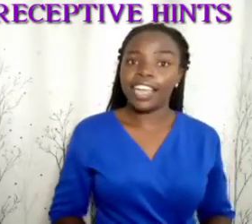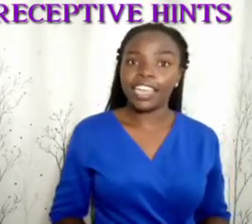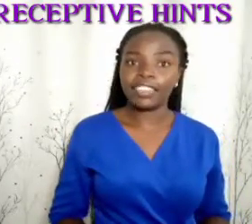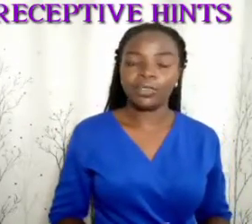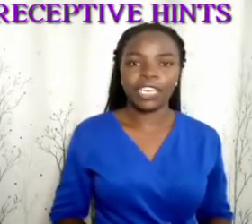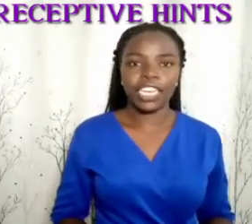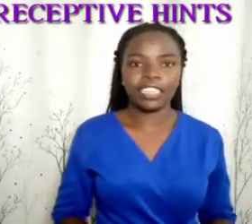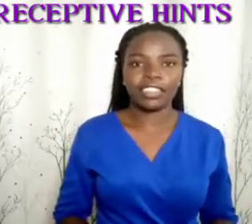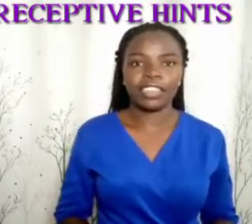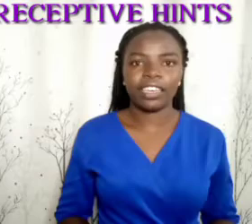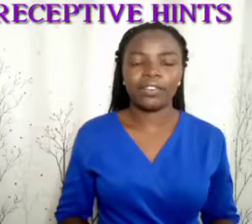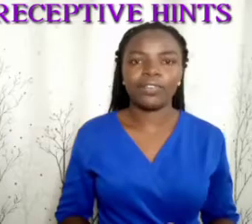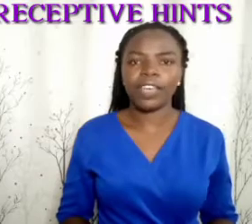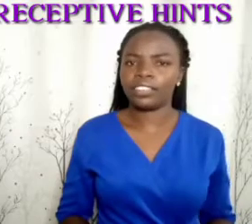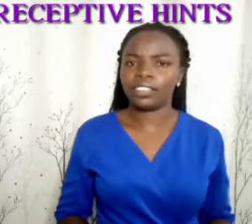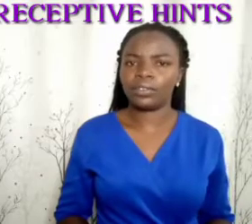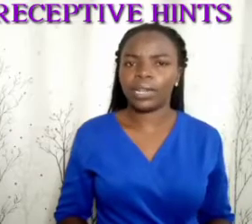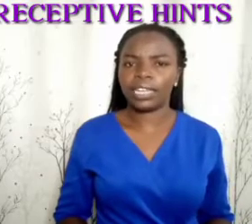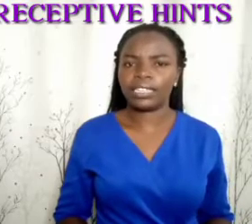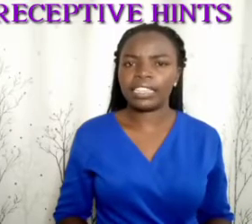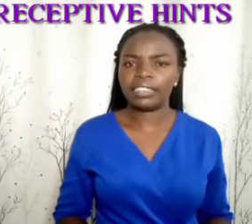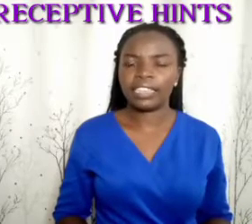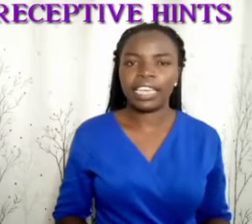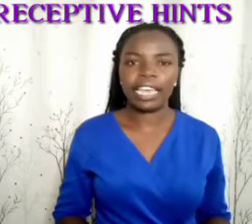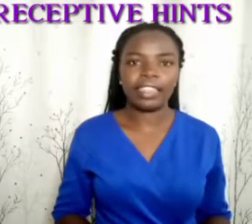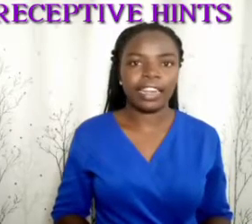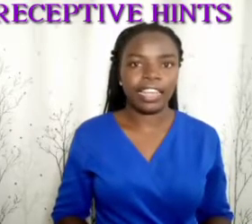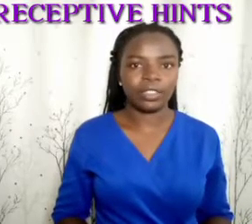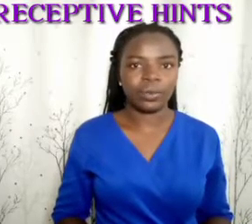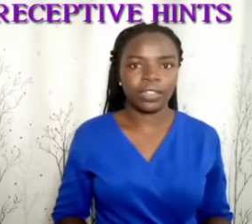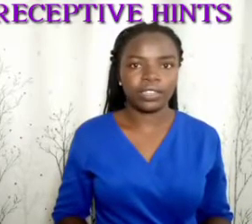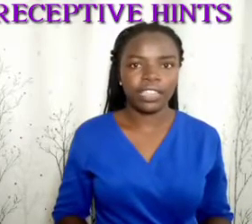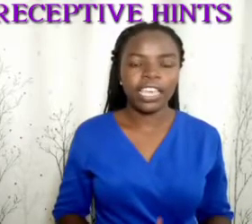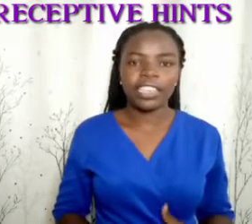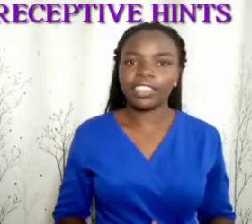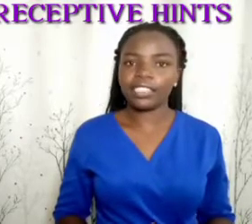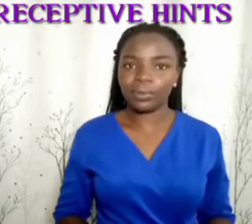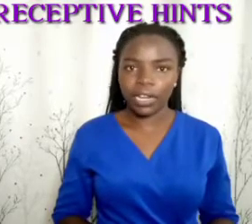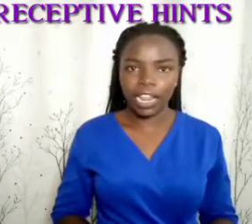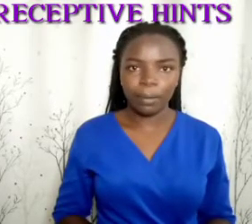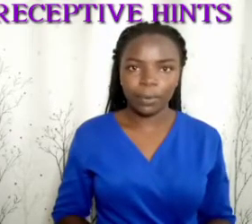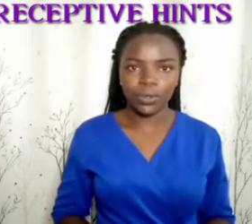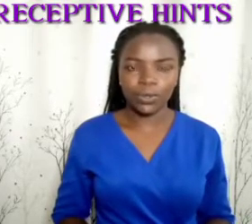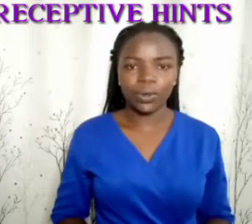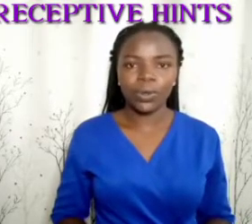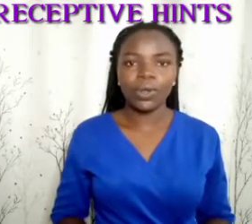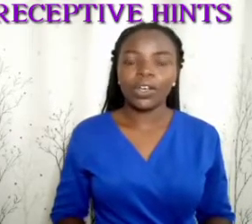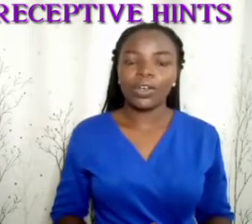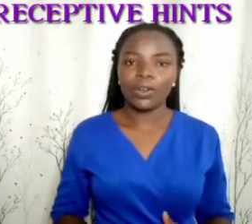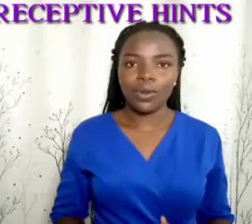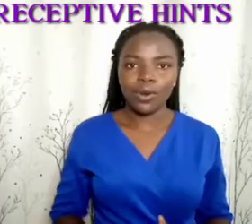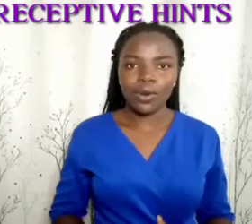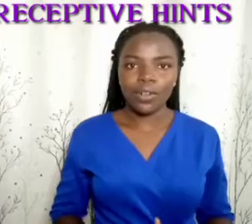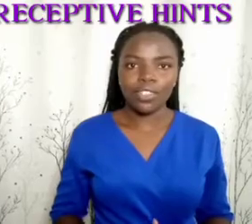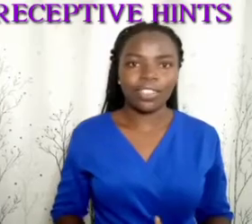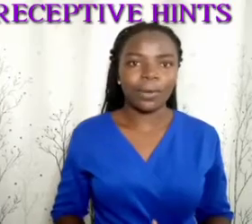Try to get the first two letters and the last ones. This will help you to know the